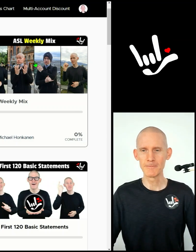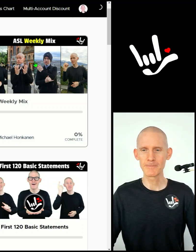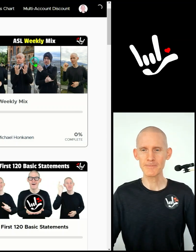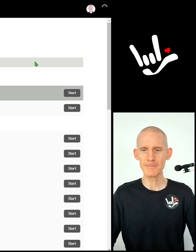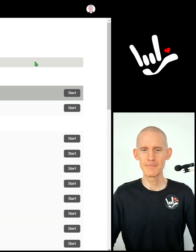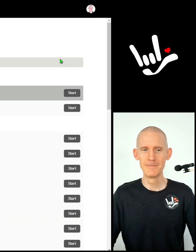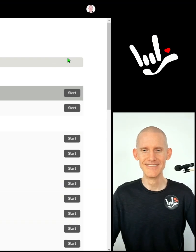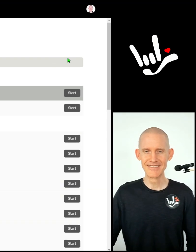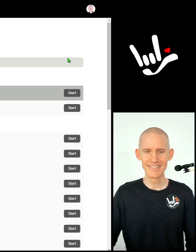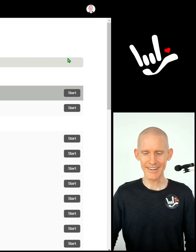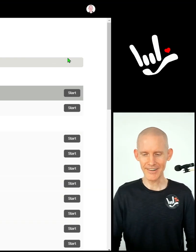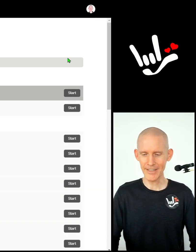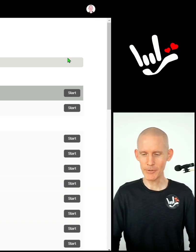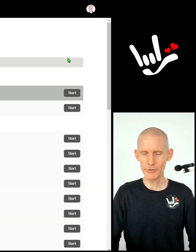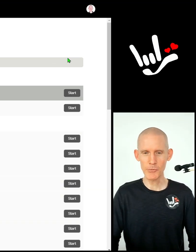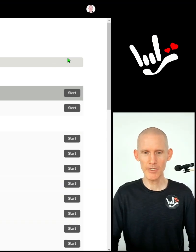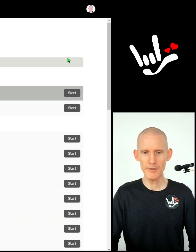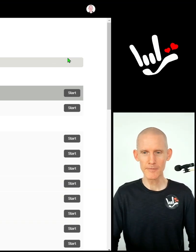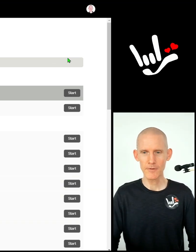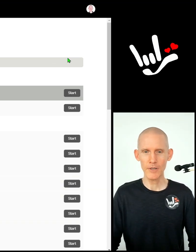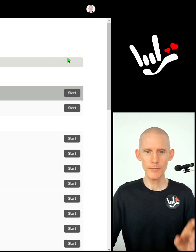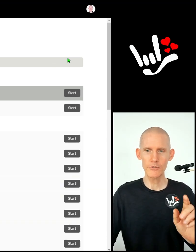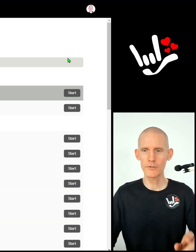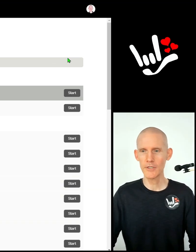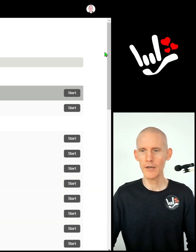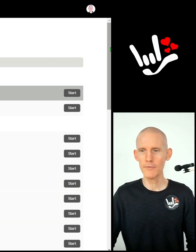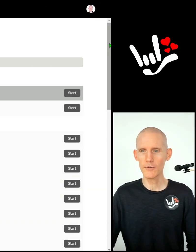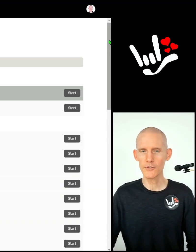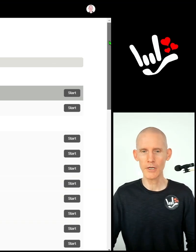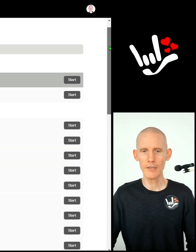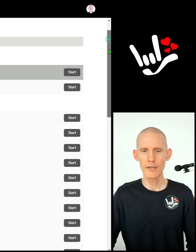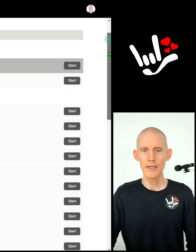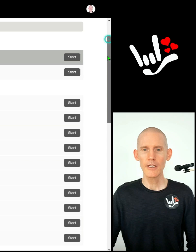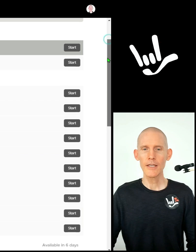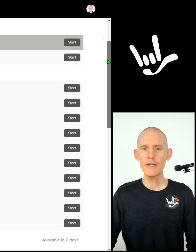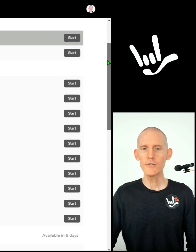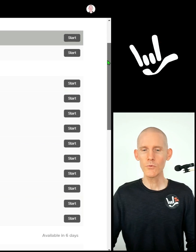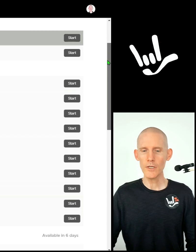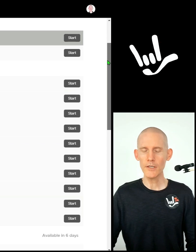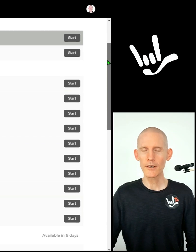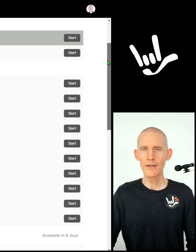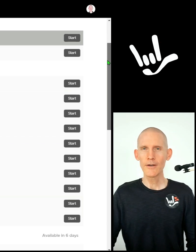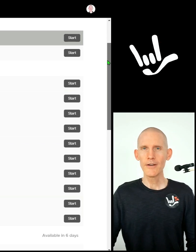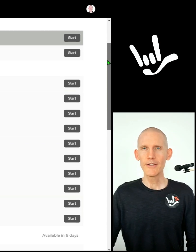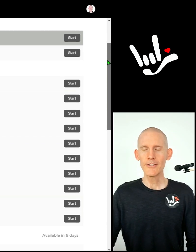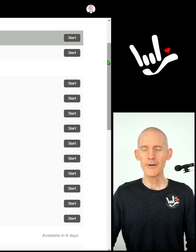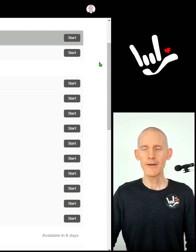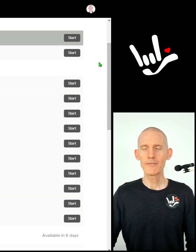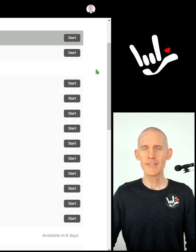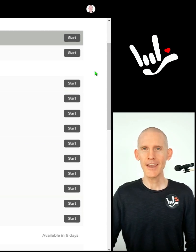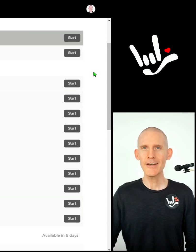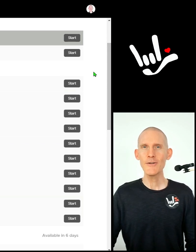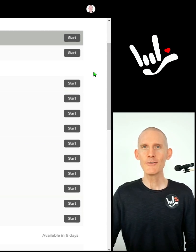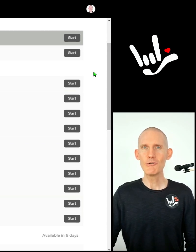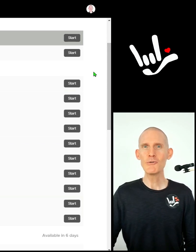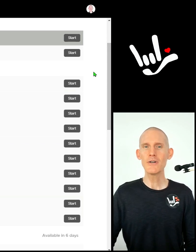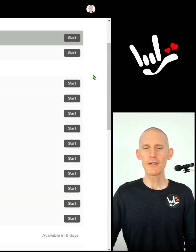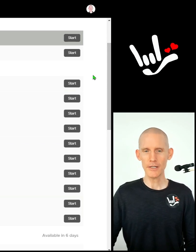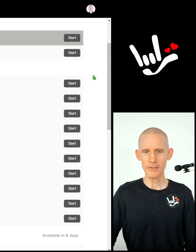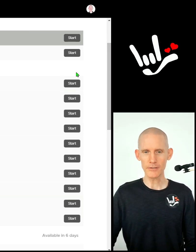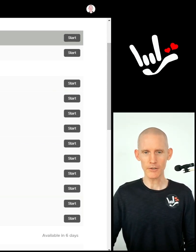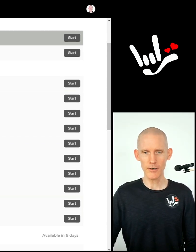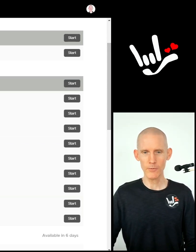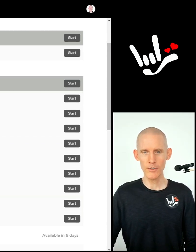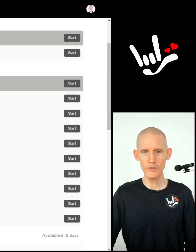peek. All right, let me zoom in. Well, let me stay out for a sec. Each week, you'll have 10